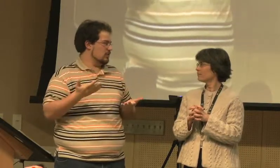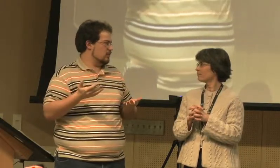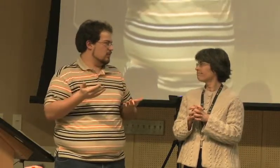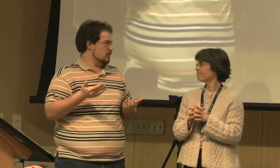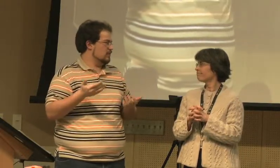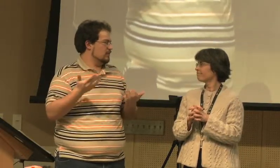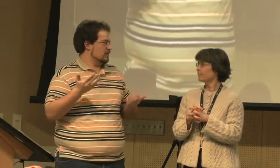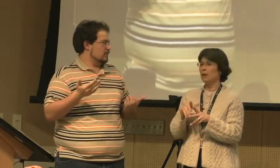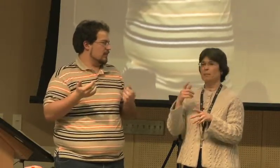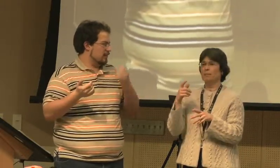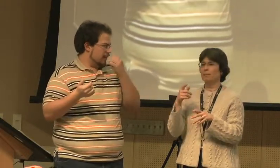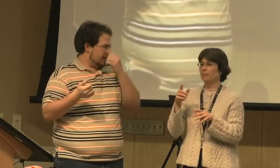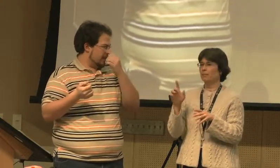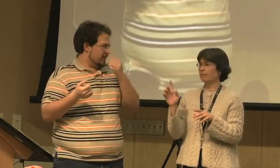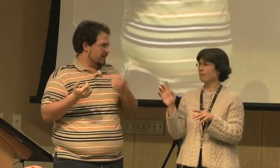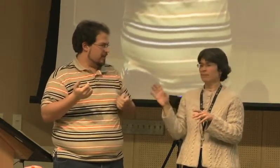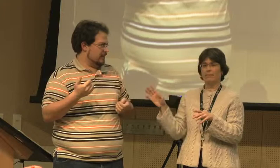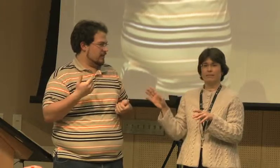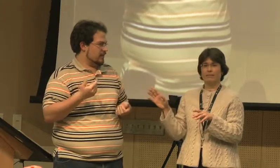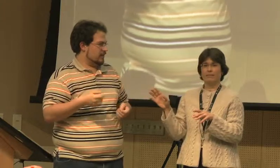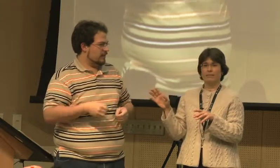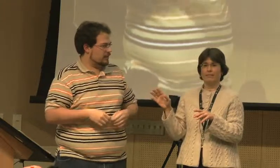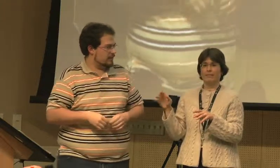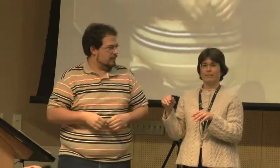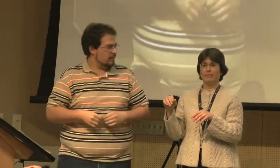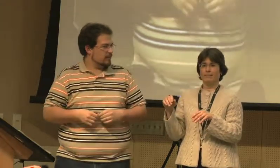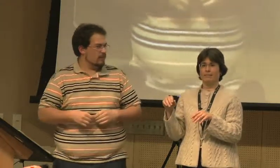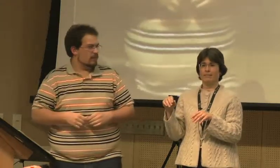maybe that's why we're only getting that impression. There's only a few taking that in the system.